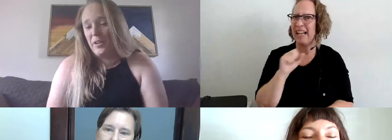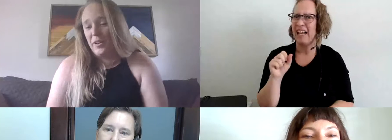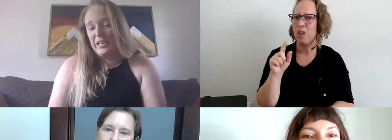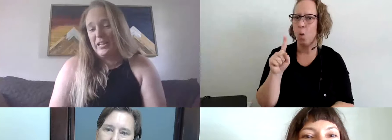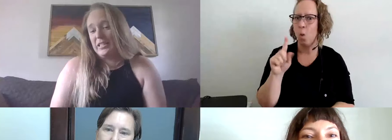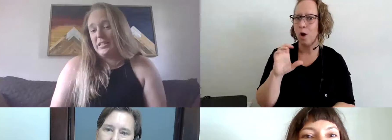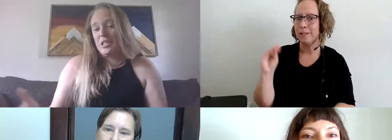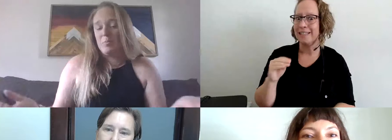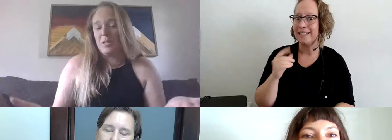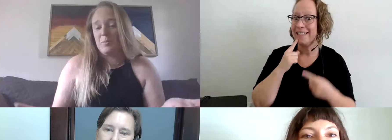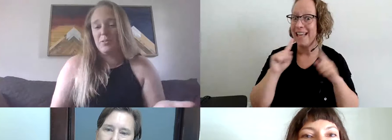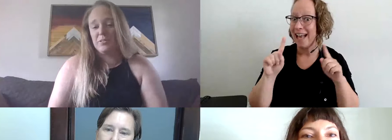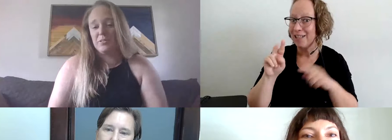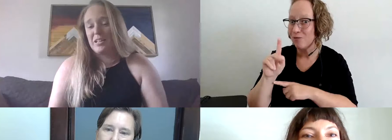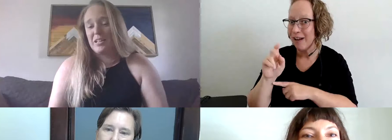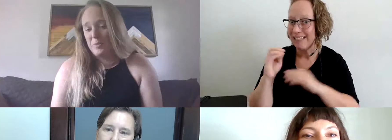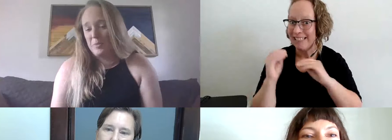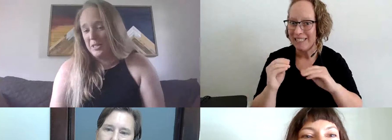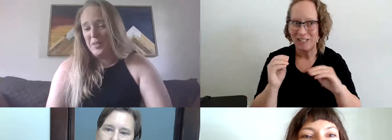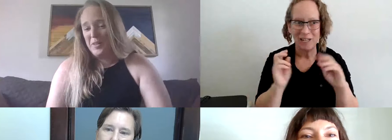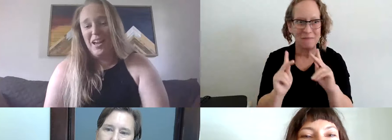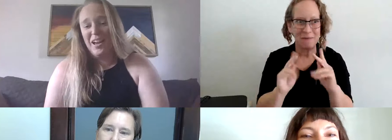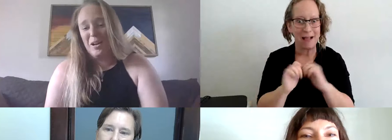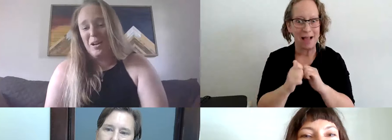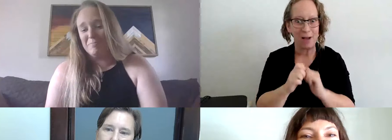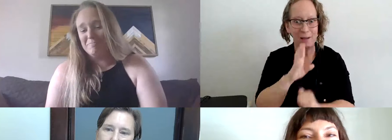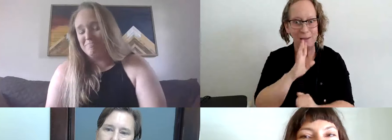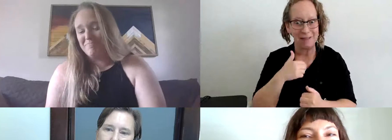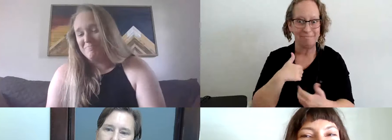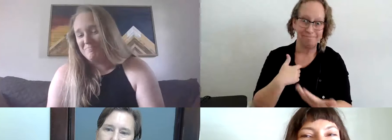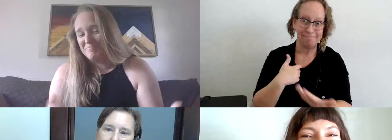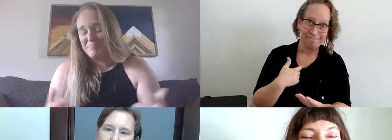100% success rate in teaching people how to speak.